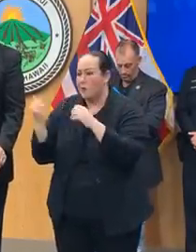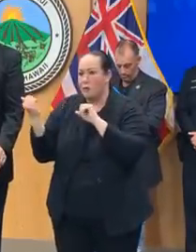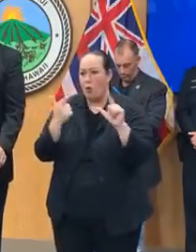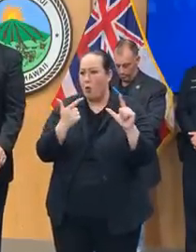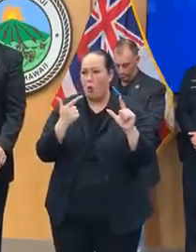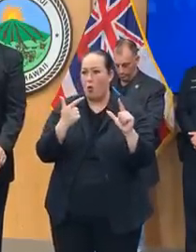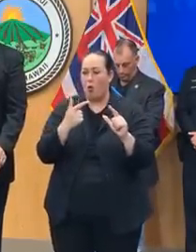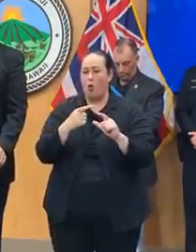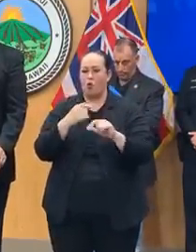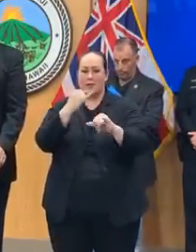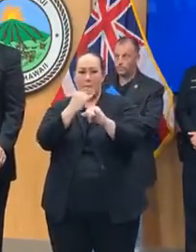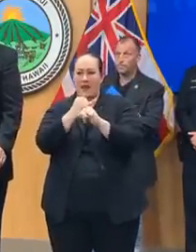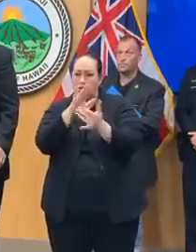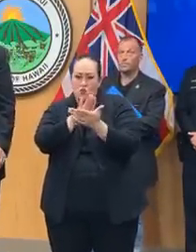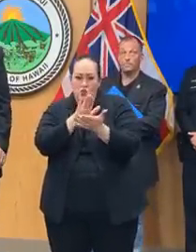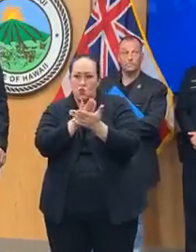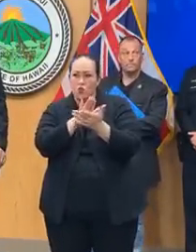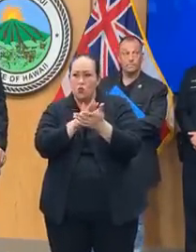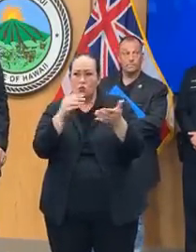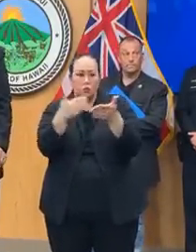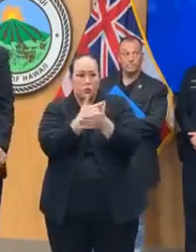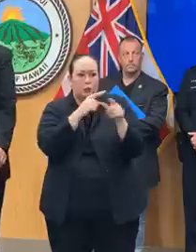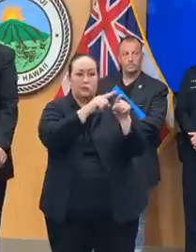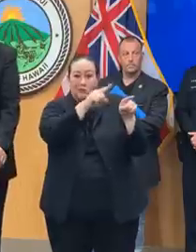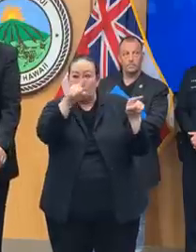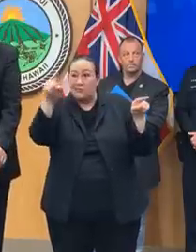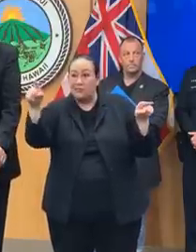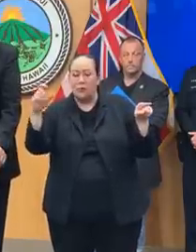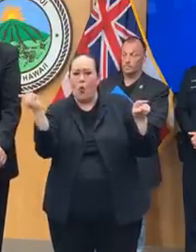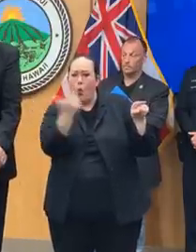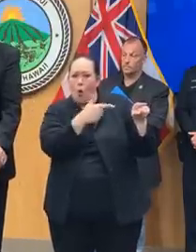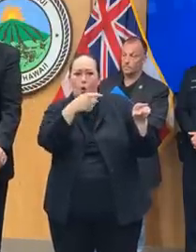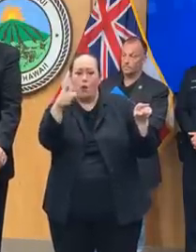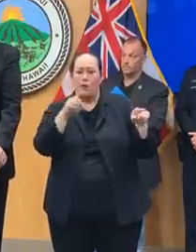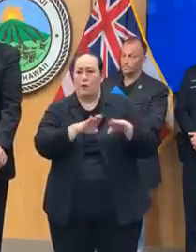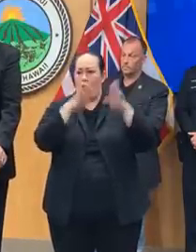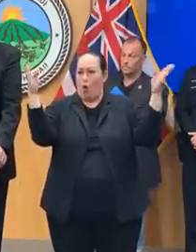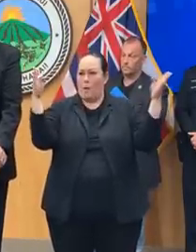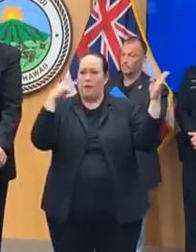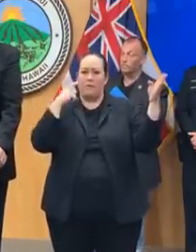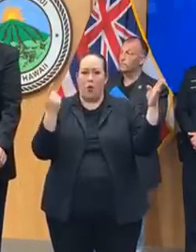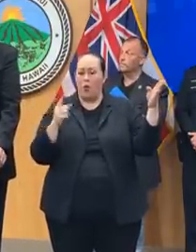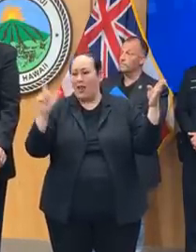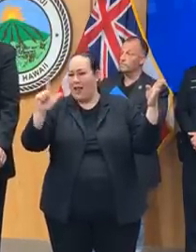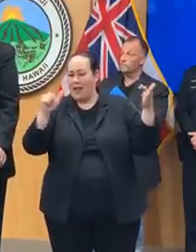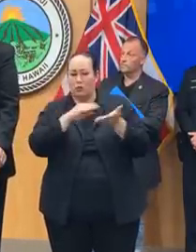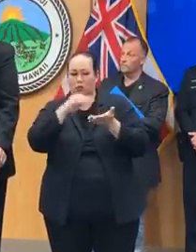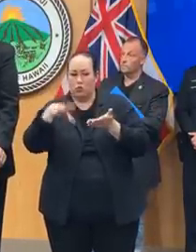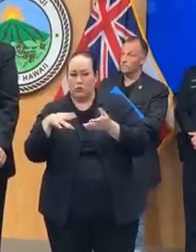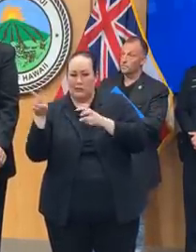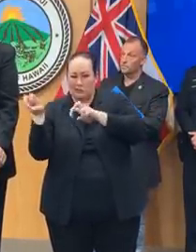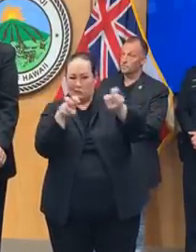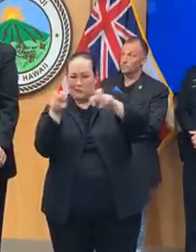Lahaina students and who continue to embrace them. Last night we opened access through the